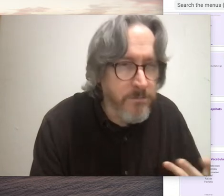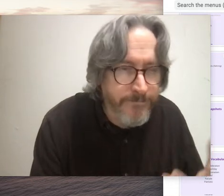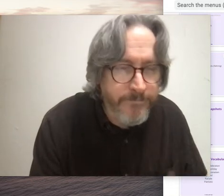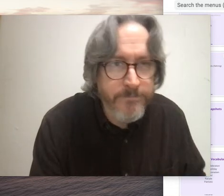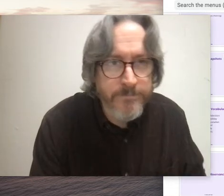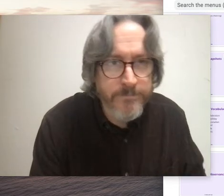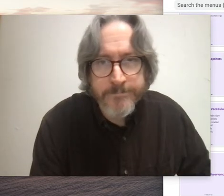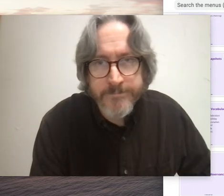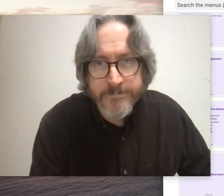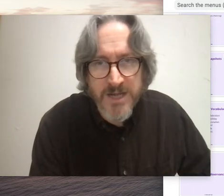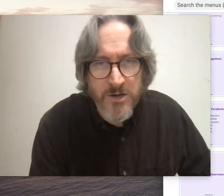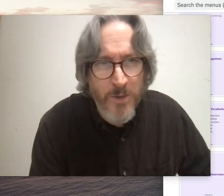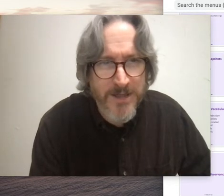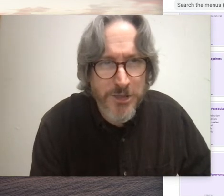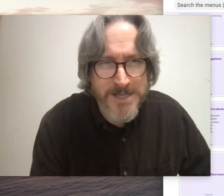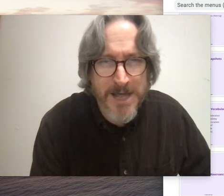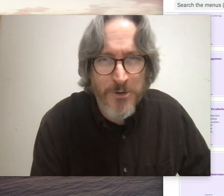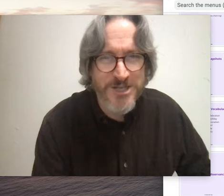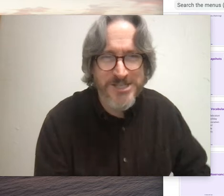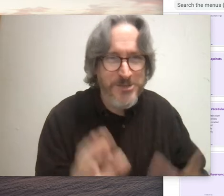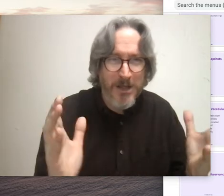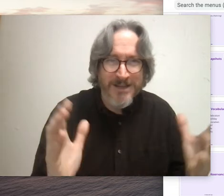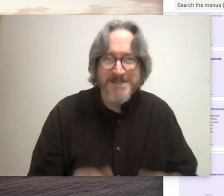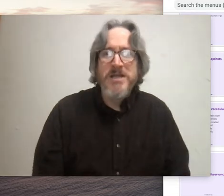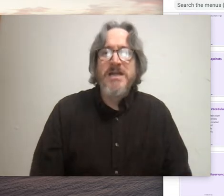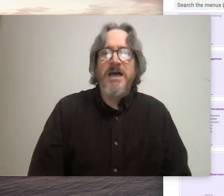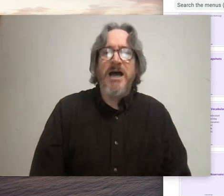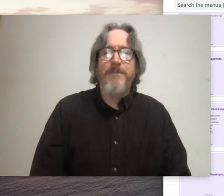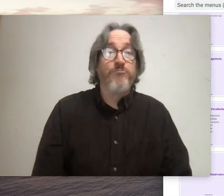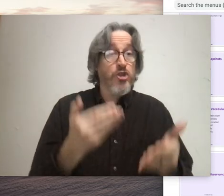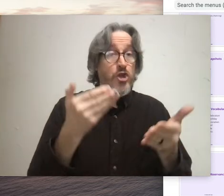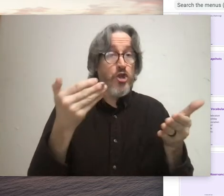Observances. I don't know why they chose that word, just 2 holidays.